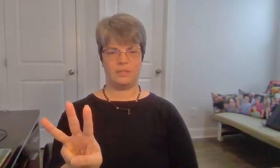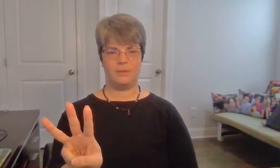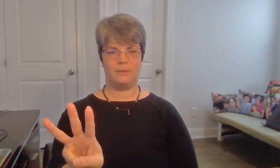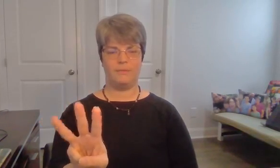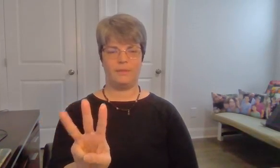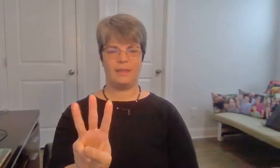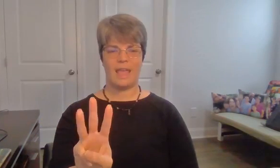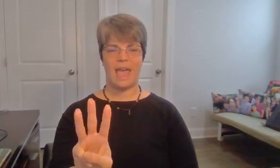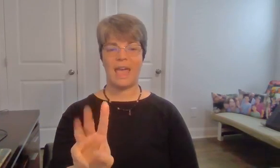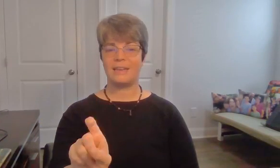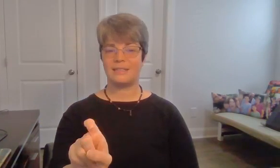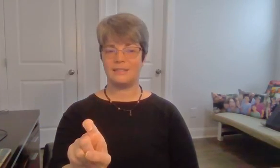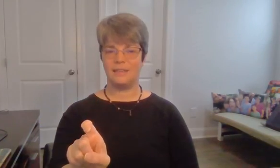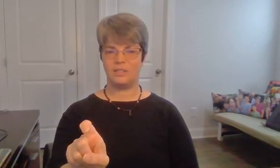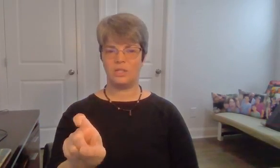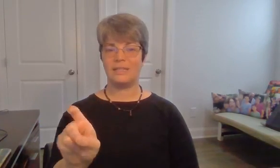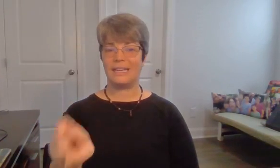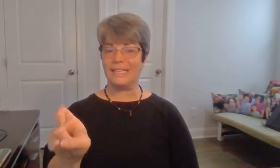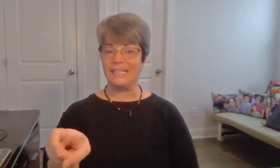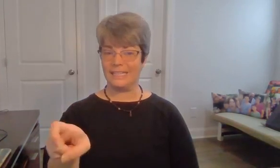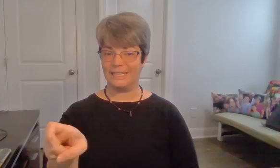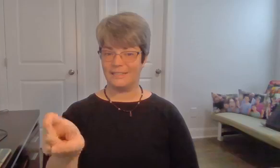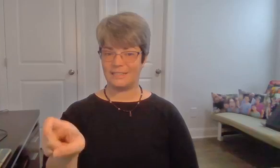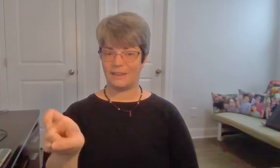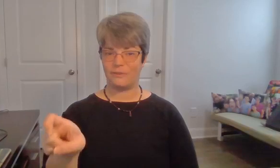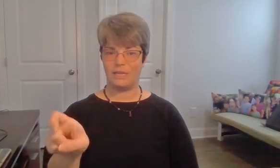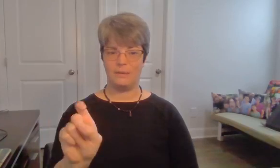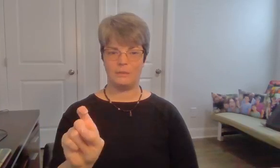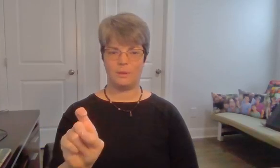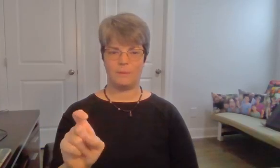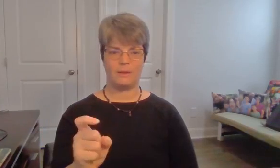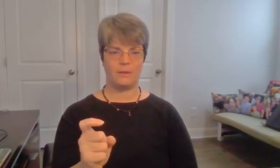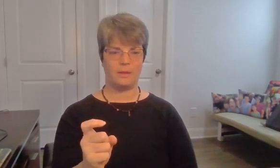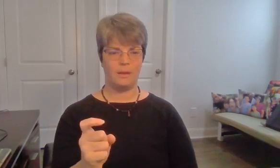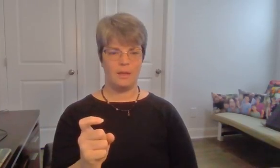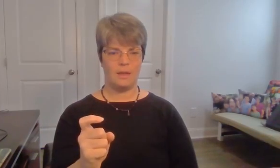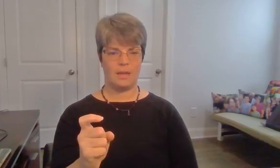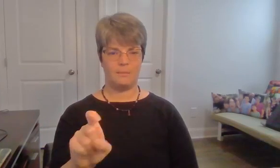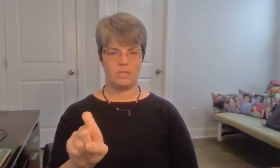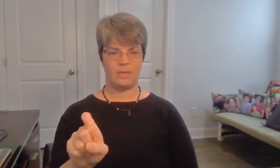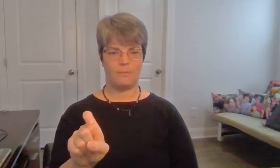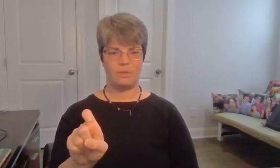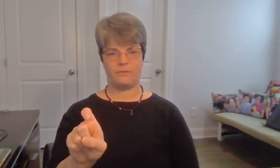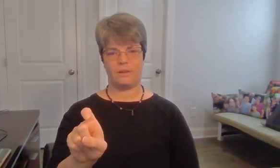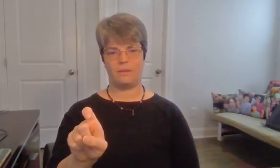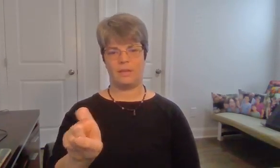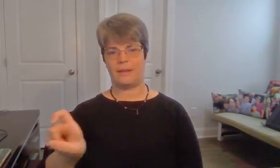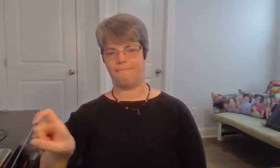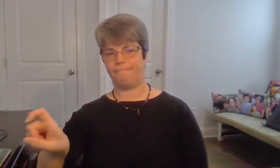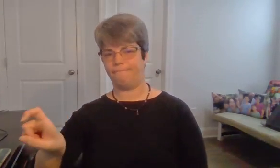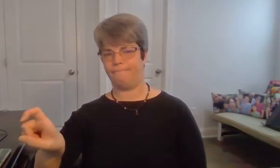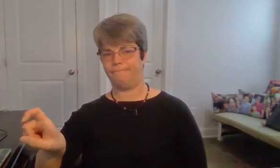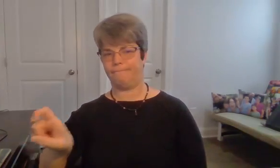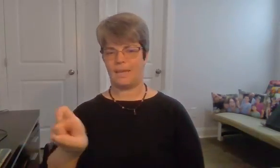W. X is just like need, the sign for need we spoke about earlier. It's just that pointer finger like that.